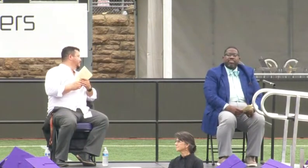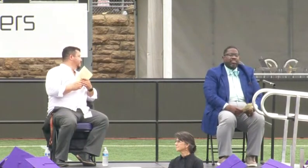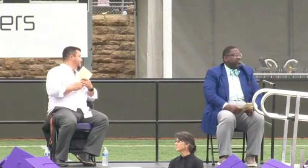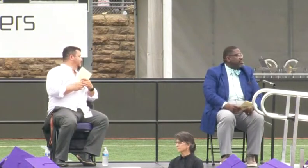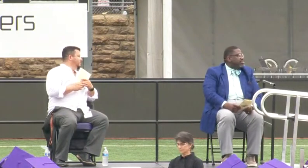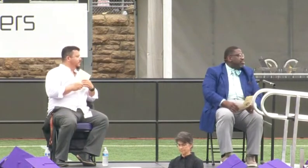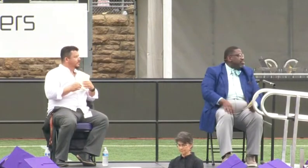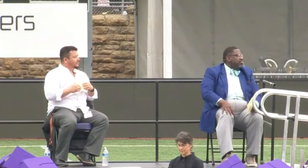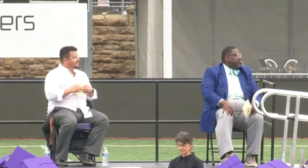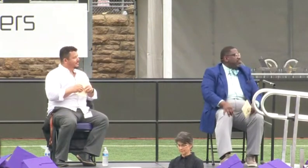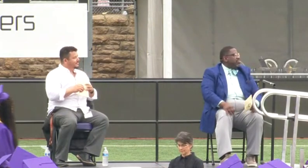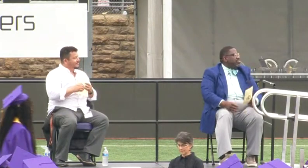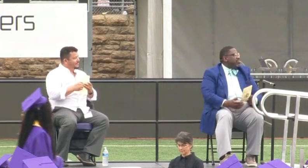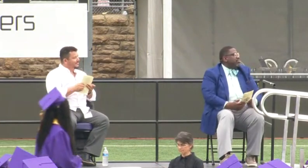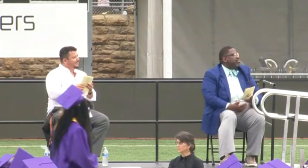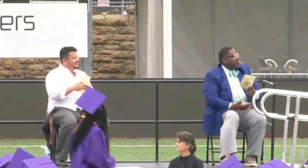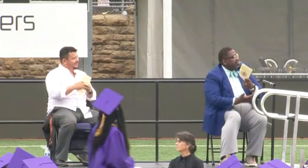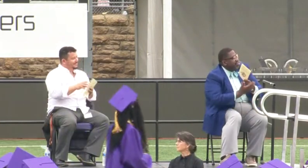Brianna Marilli.